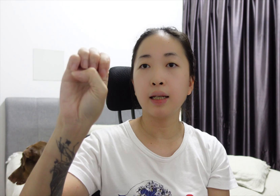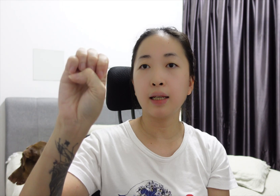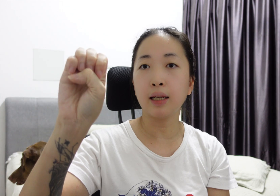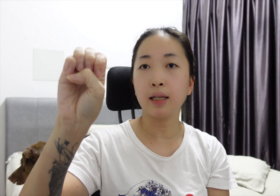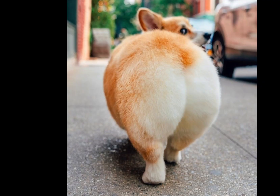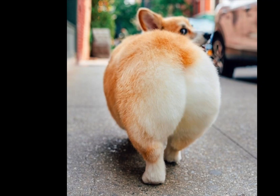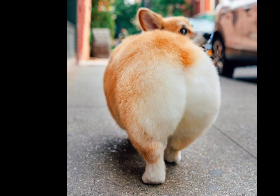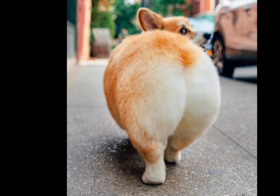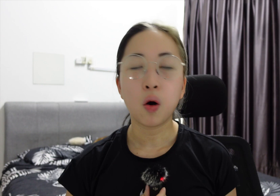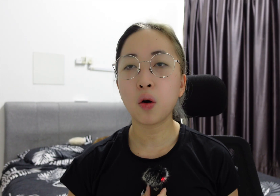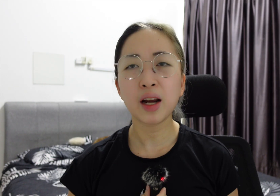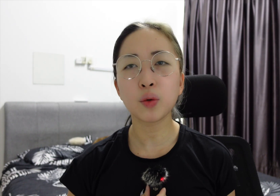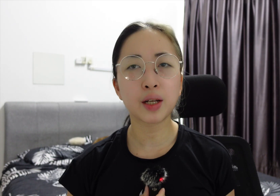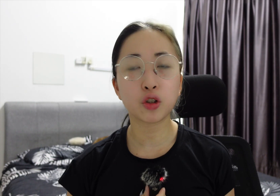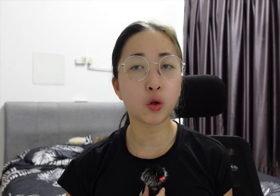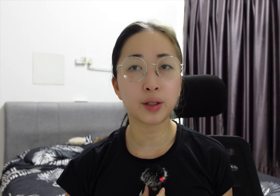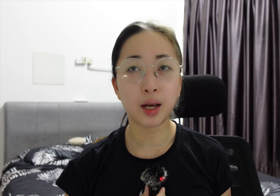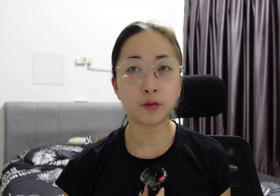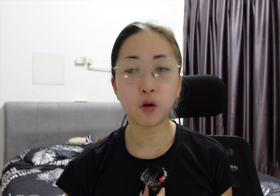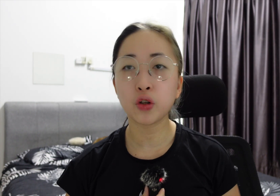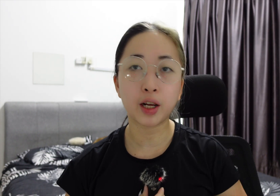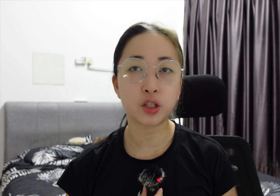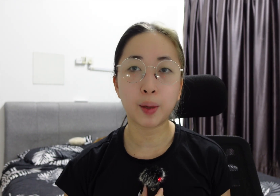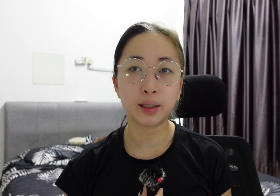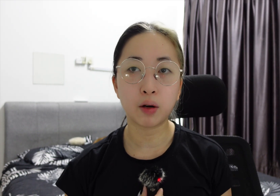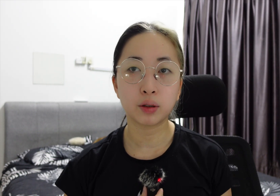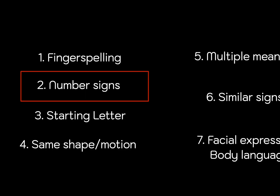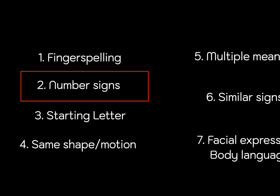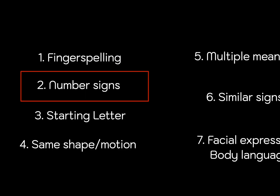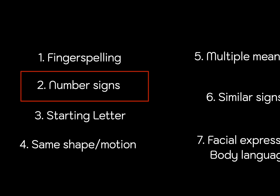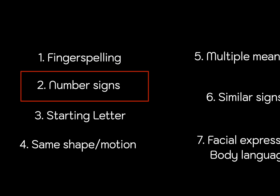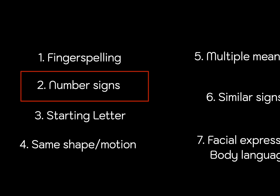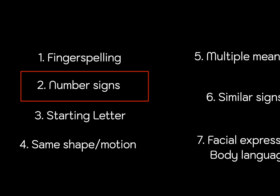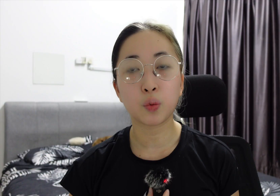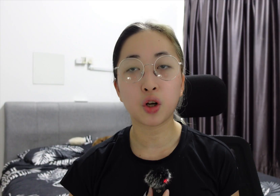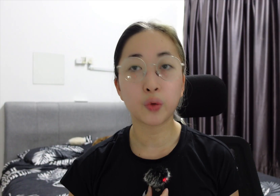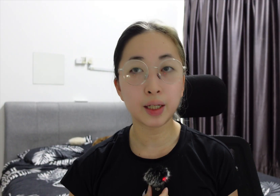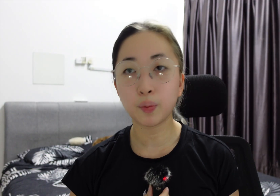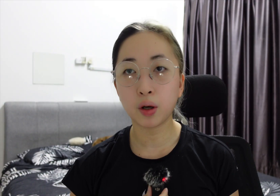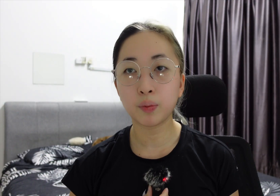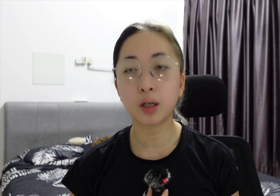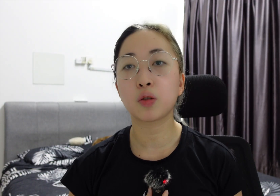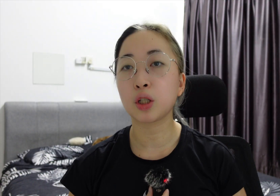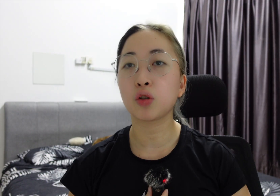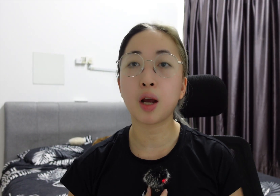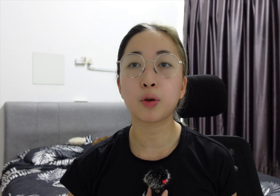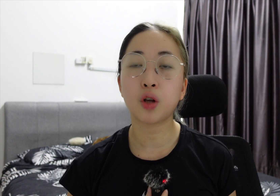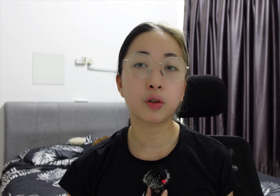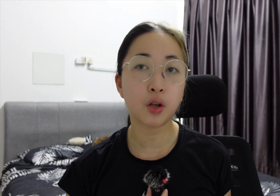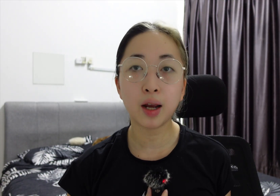C-A-K-E. Or any words that you don't know the sign for, you can just spell it out. Number 2, number signs, which are really important because we use numbers all the time,